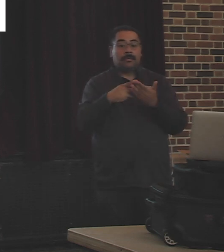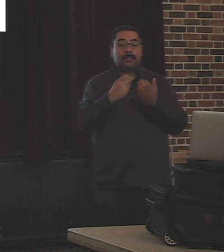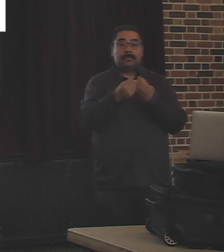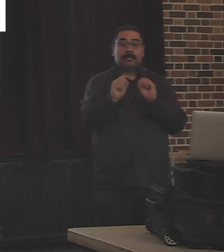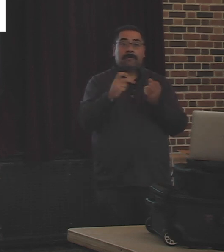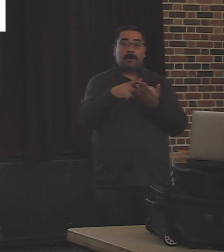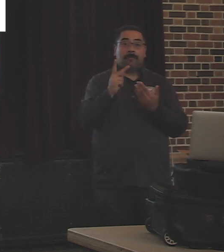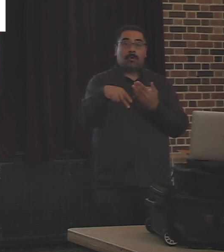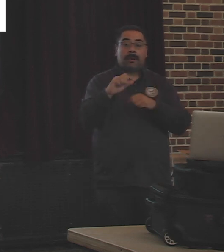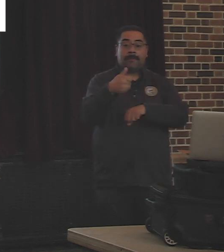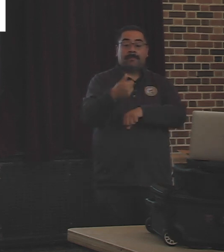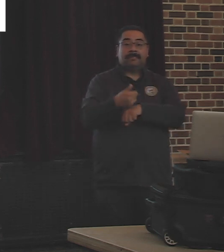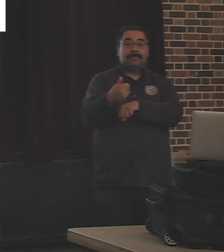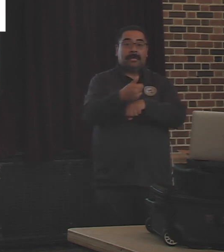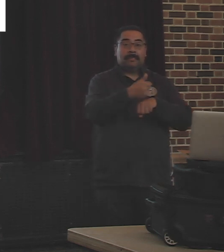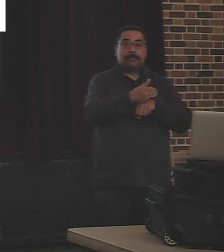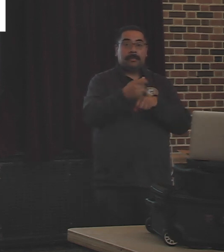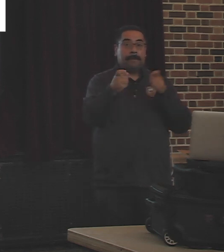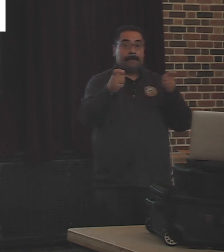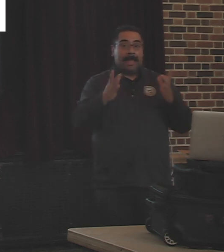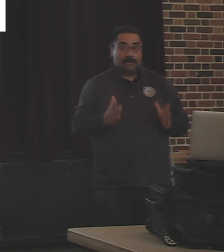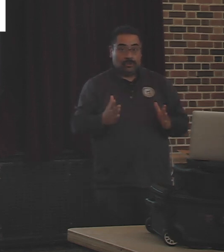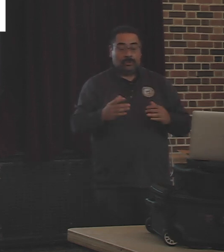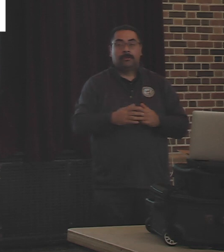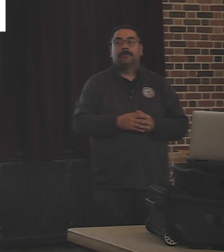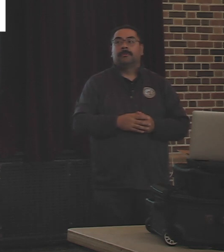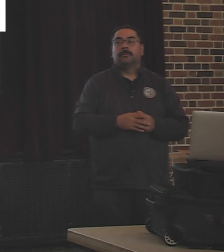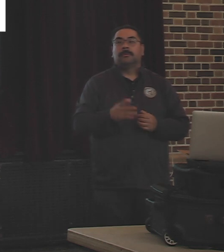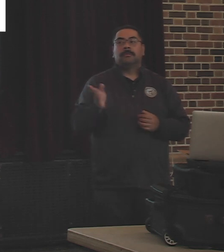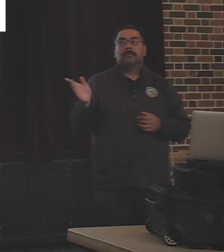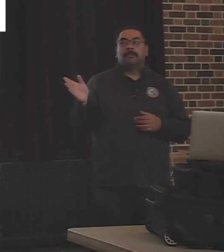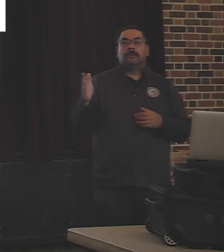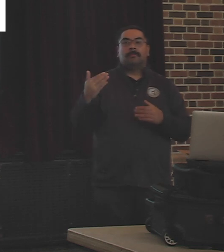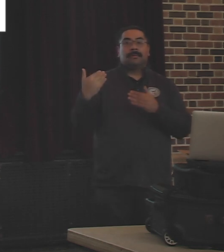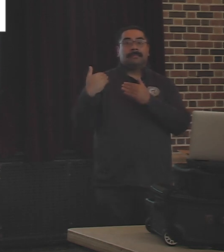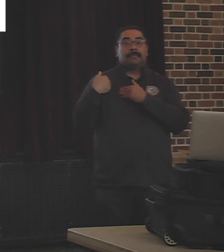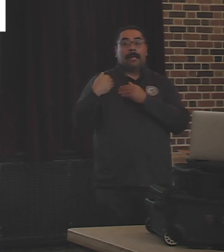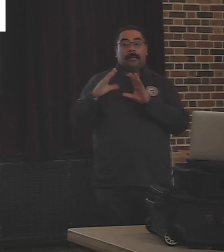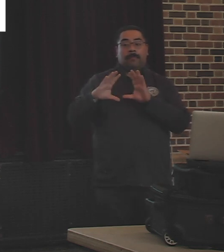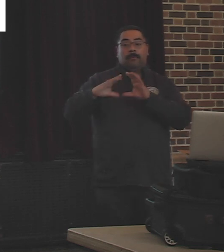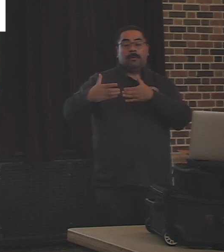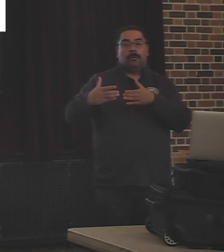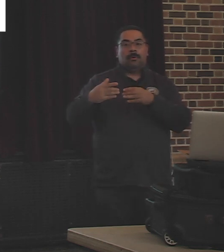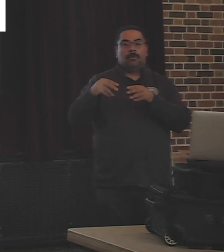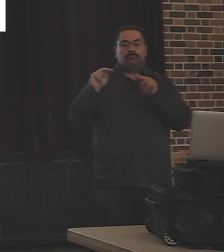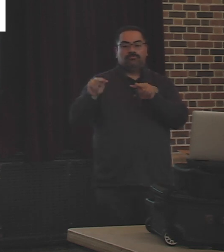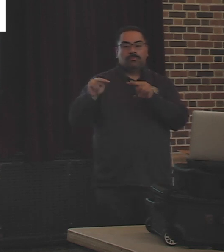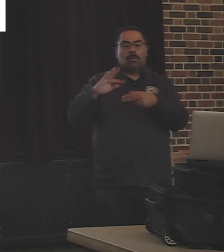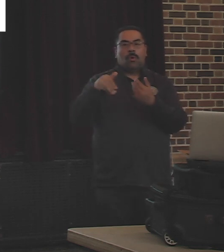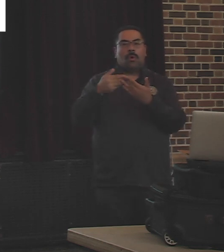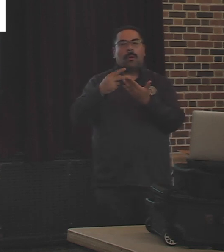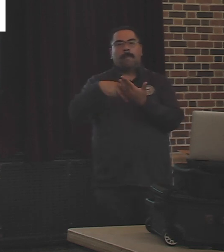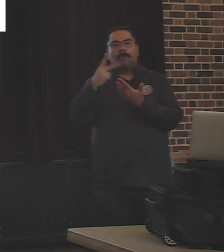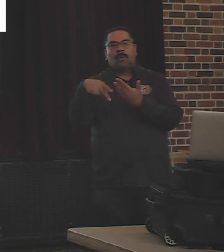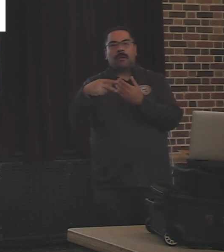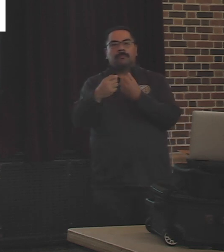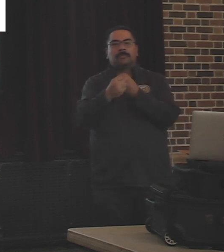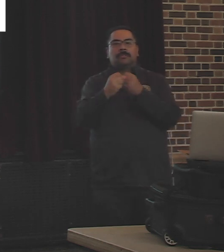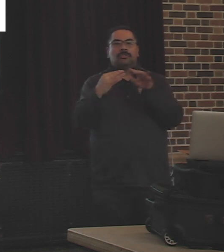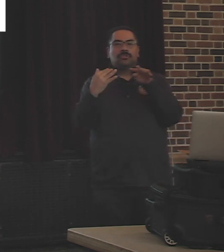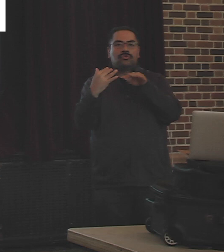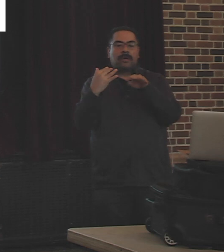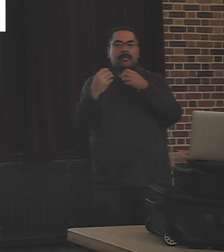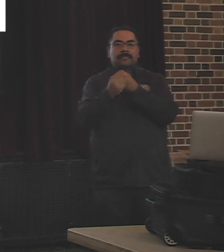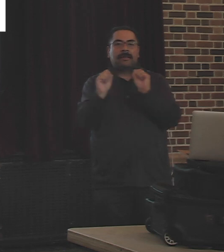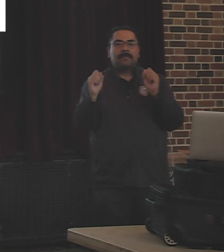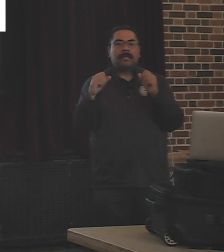Program Implementations Manager. My side of the Bureau oversees all of the programmatic traffic safety